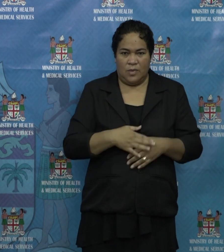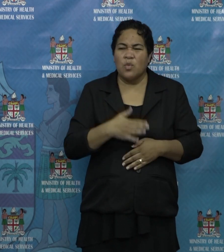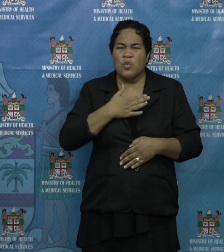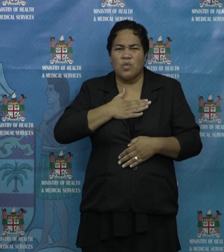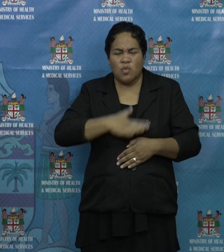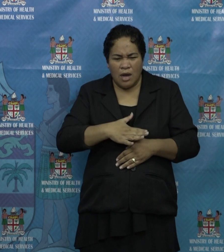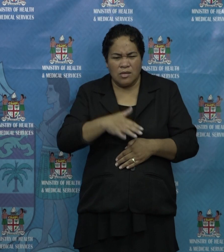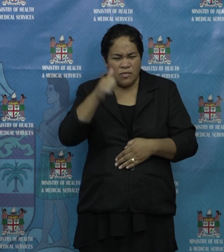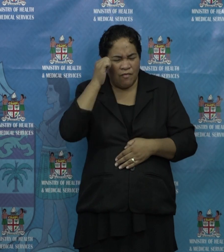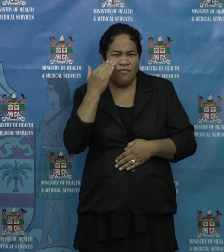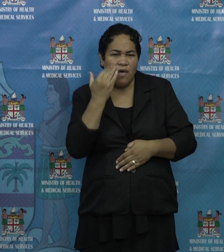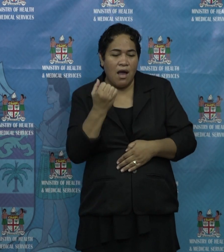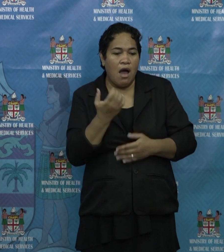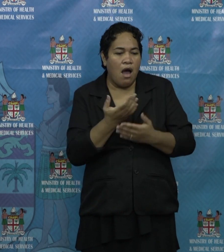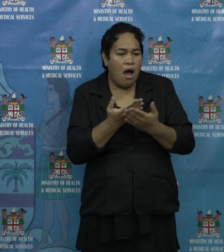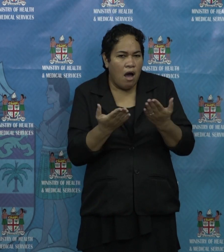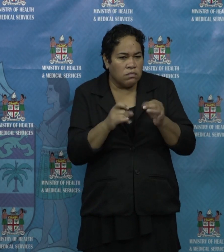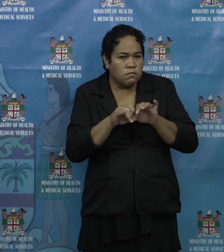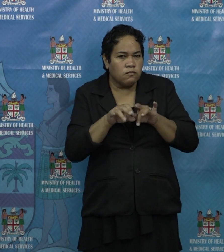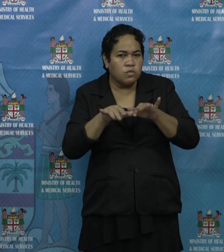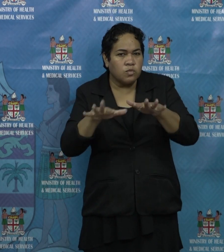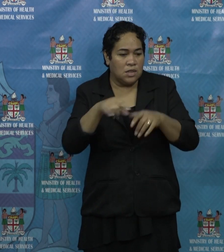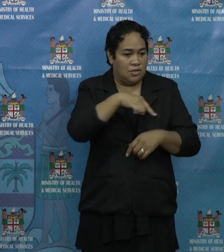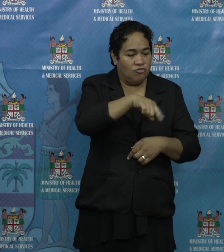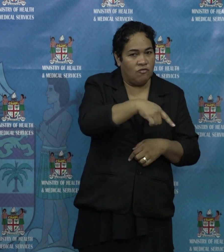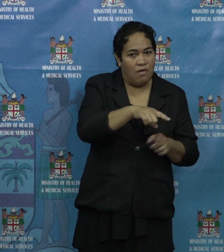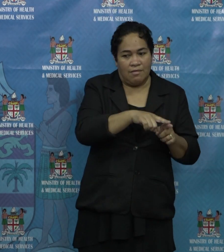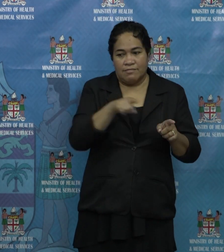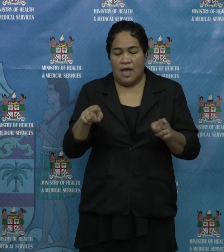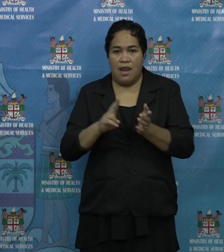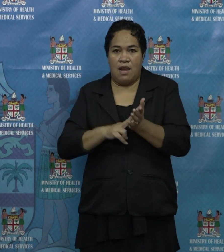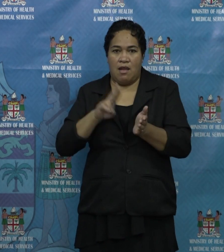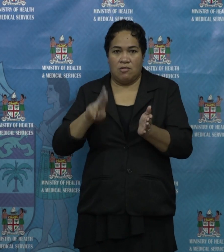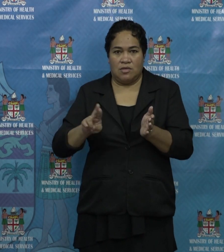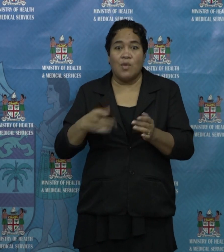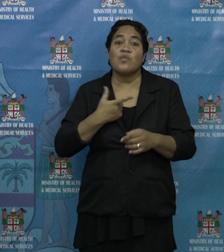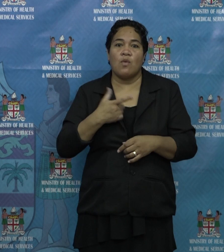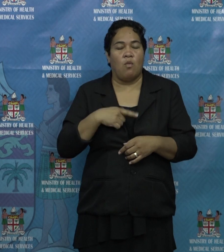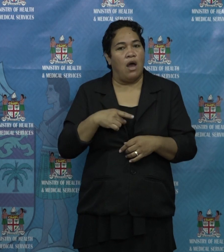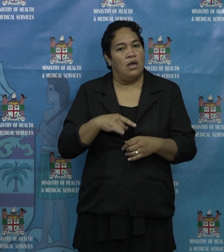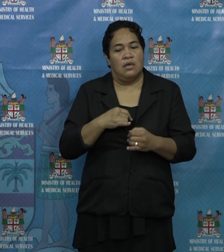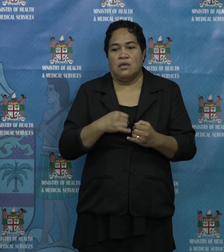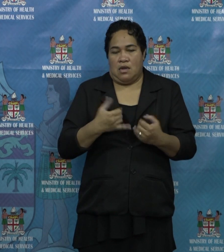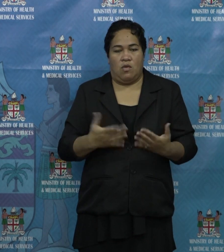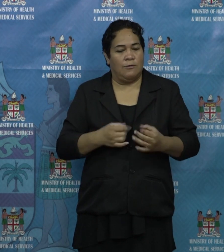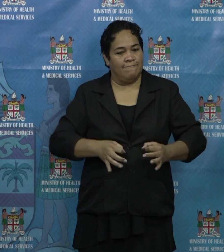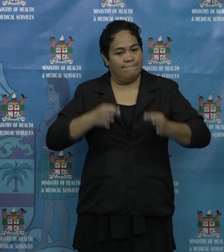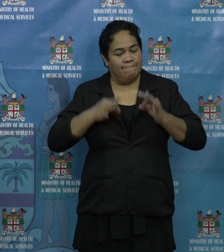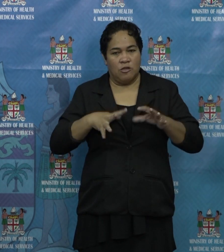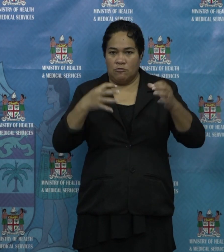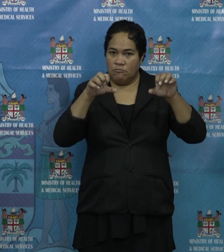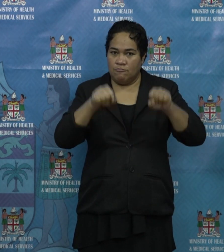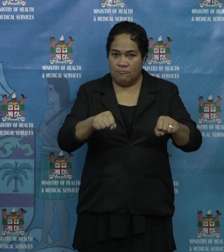in the Suva-Nosori area, this lockdown serves the dual purpose of putting a firm halt on further